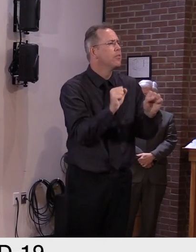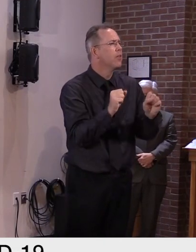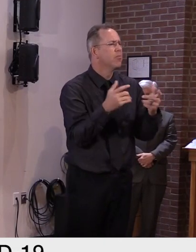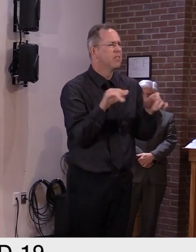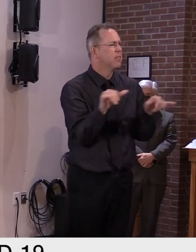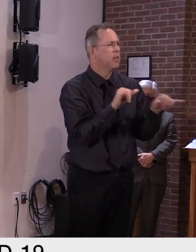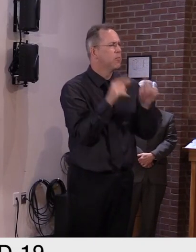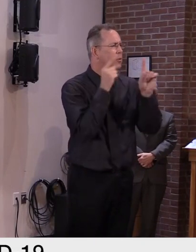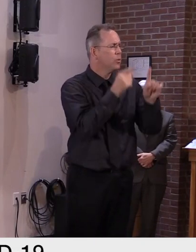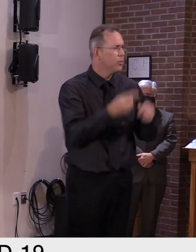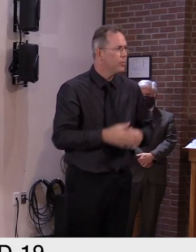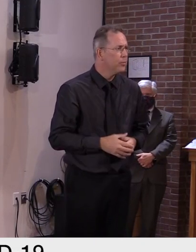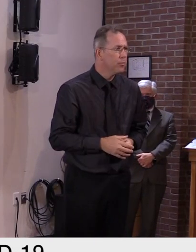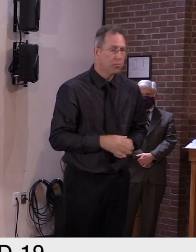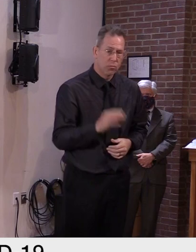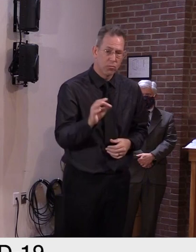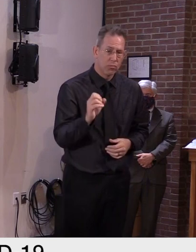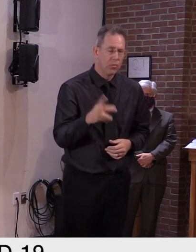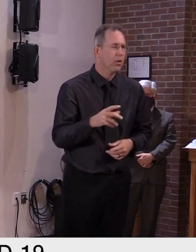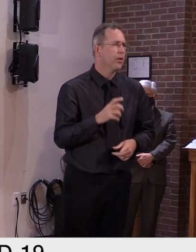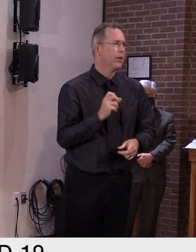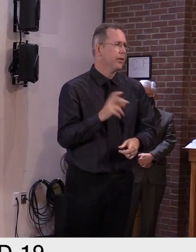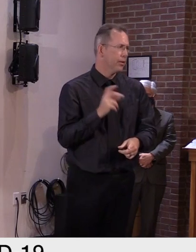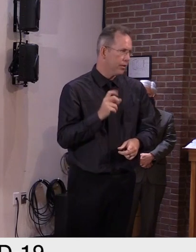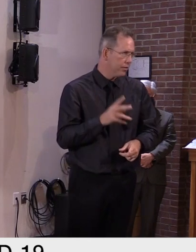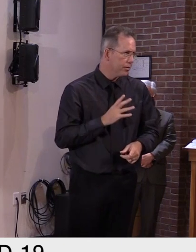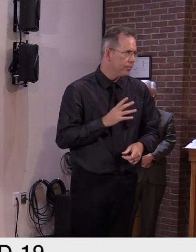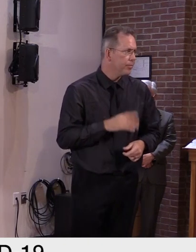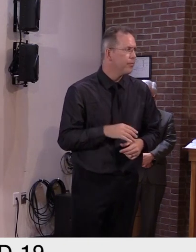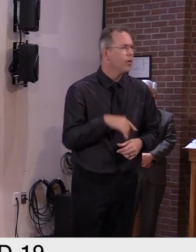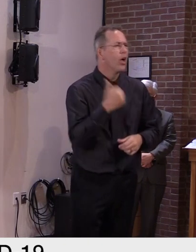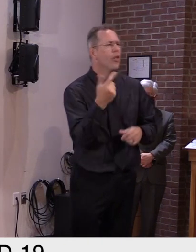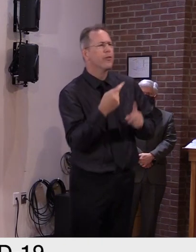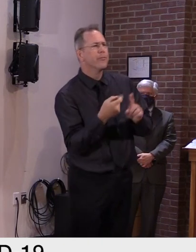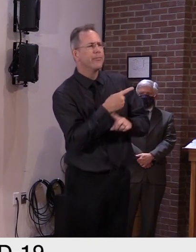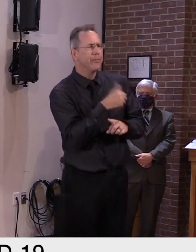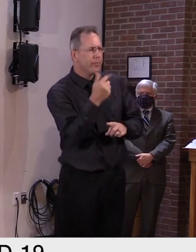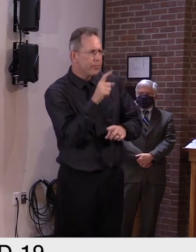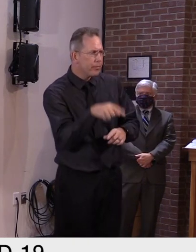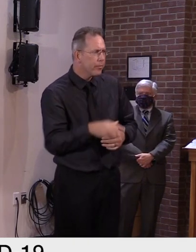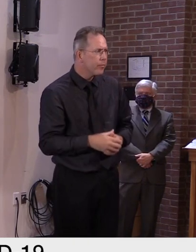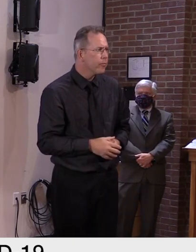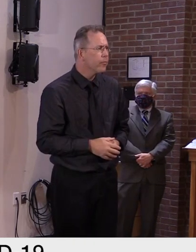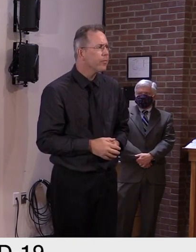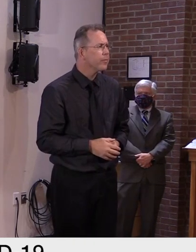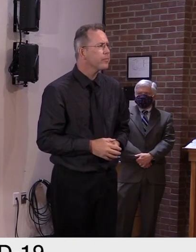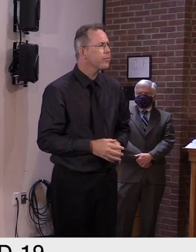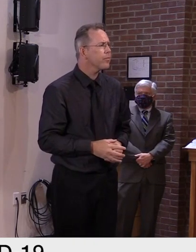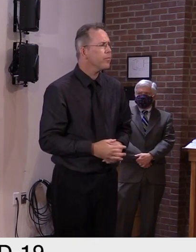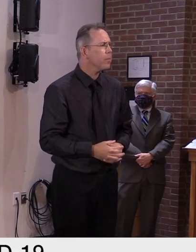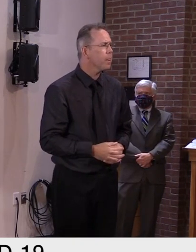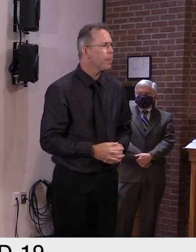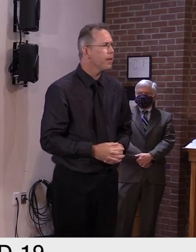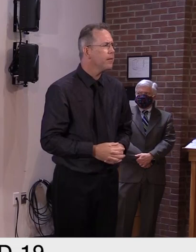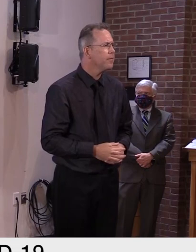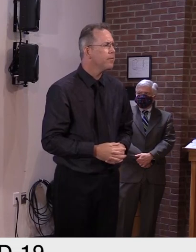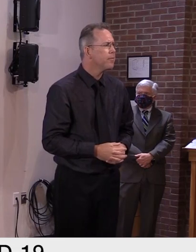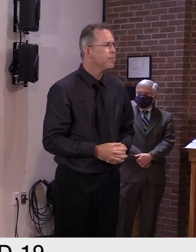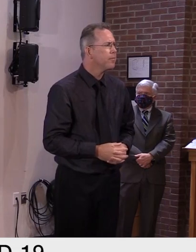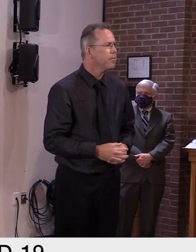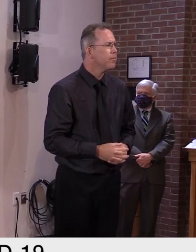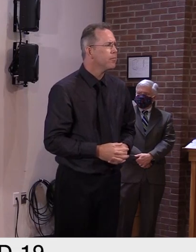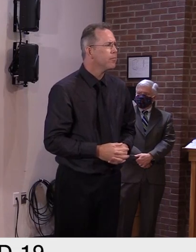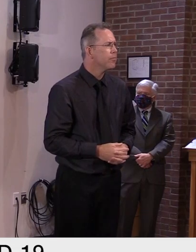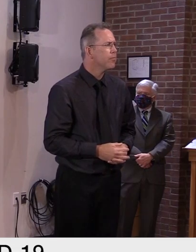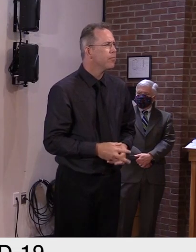Okay. And one last thing, have you heard any reports of flu vaccines not being available in some parts of Vermont? That